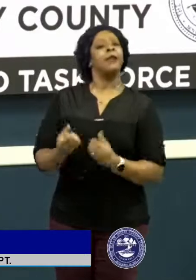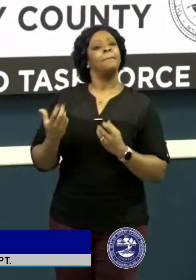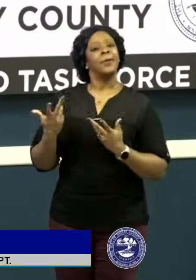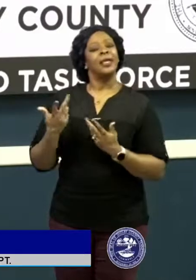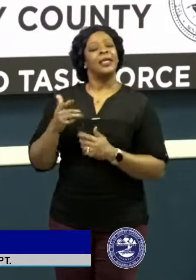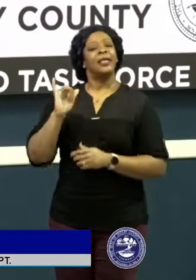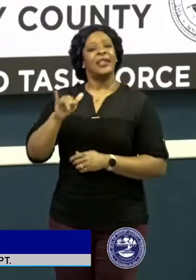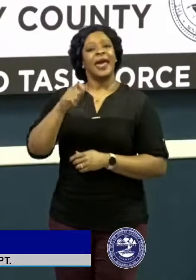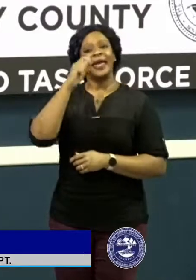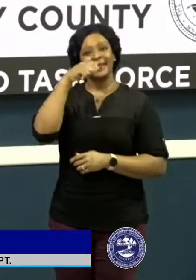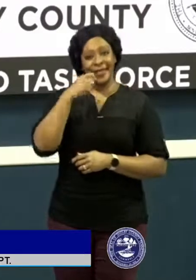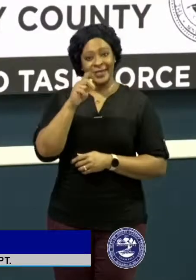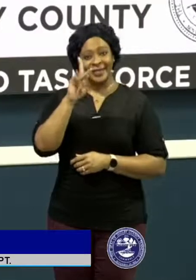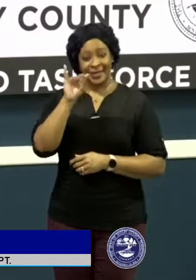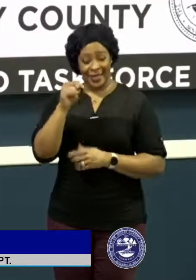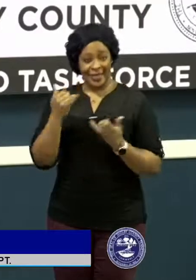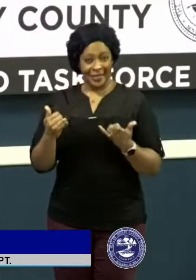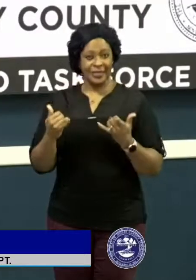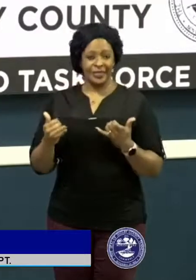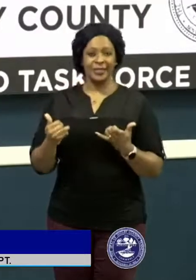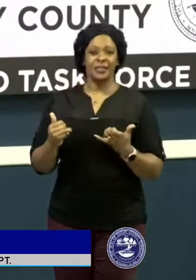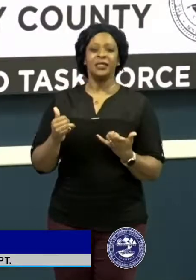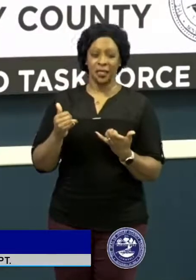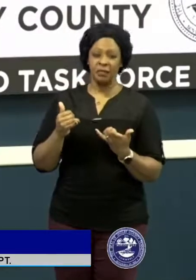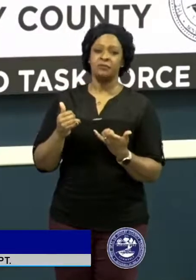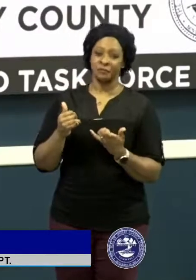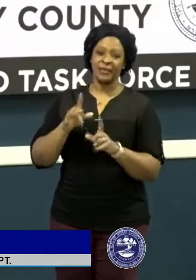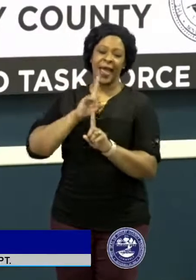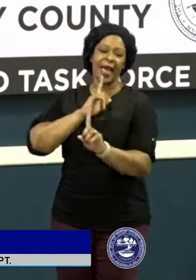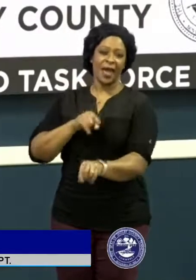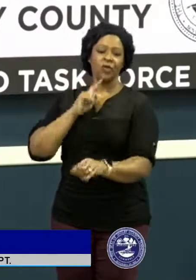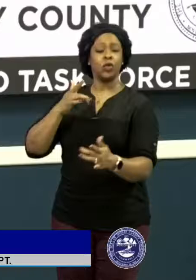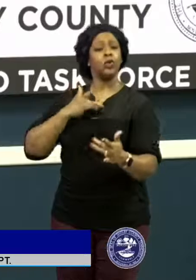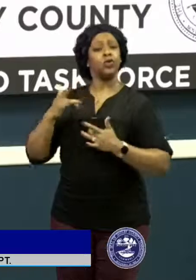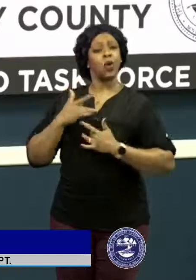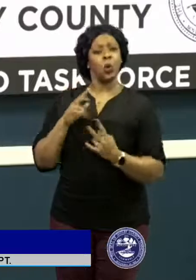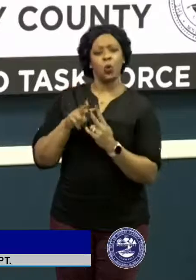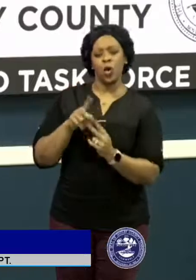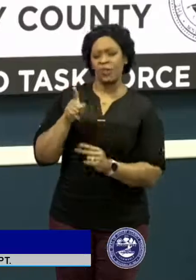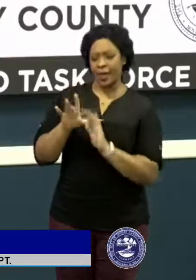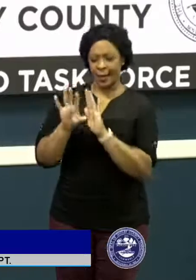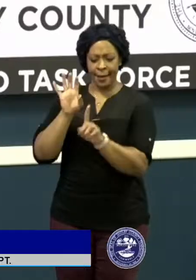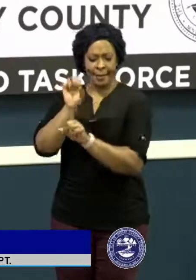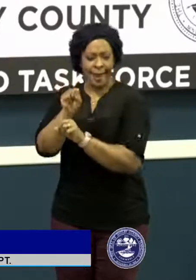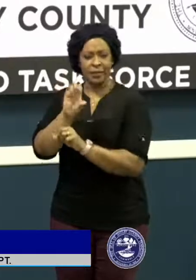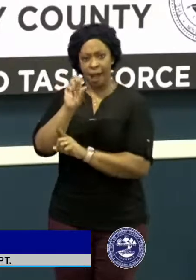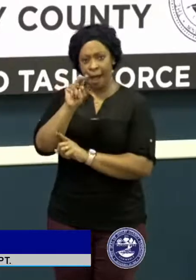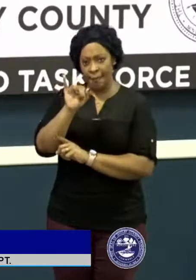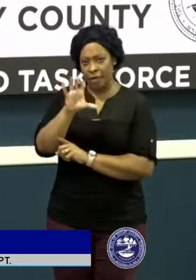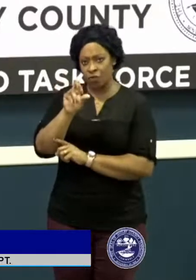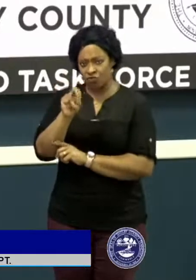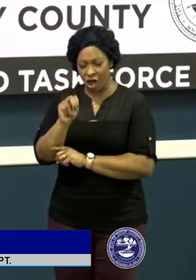of the test kits now are addressing those concerns about whether they detect the Omicron